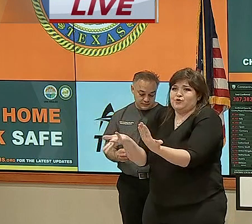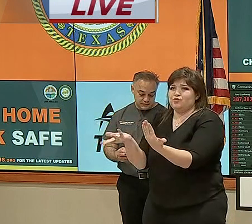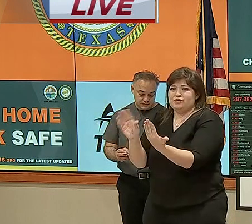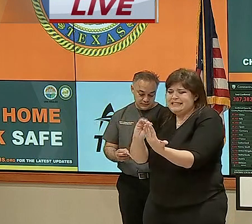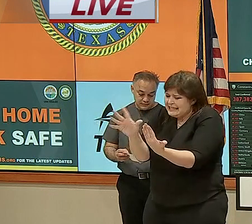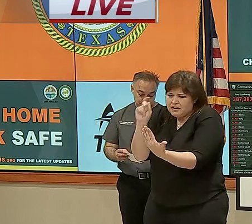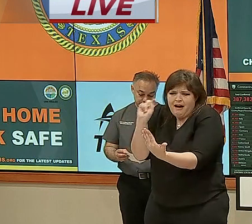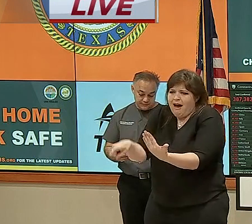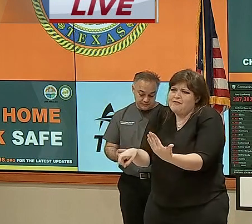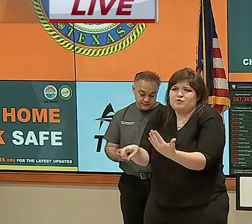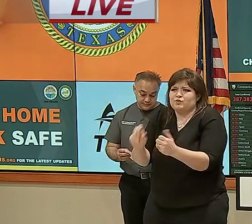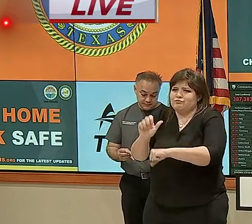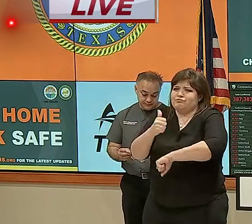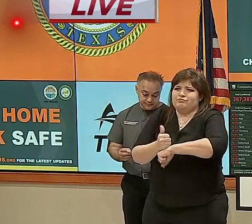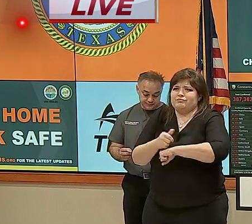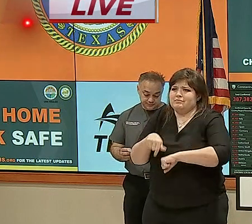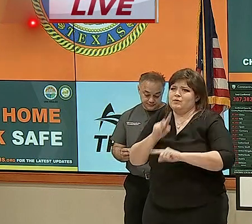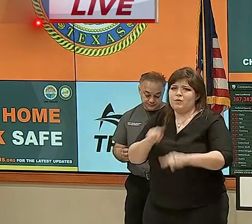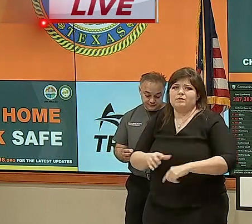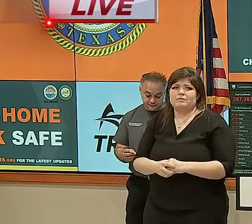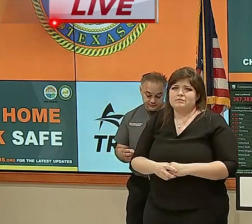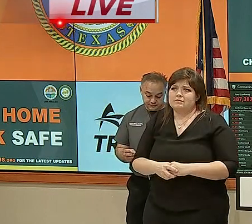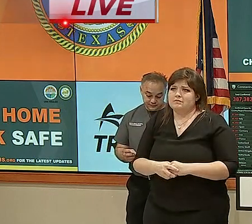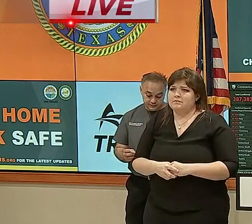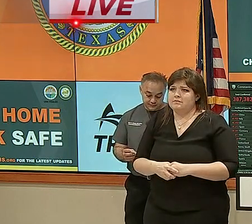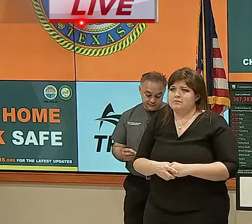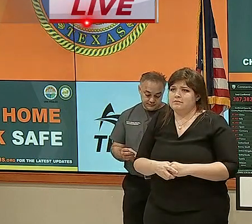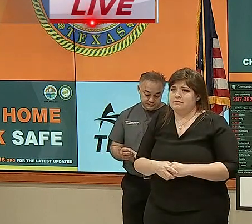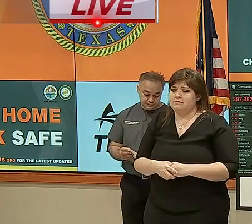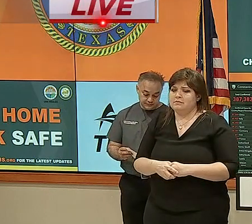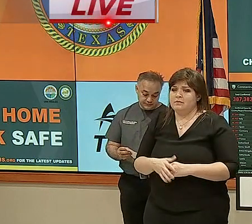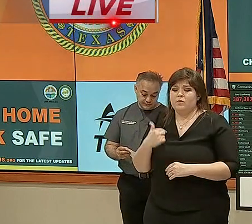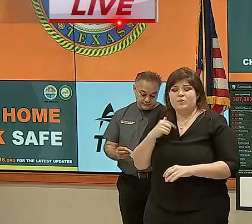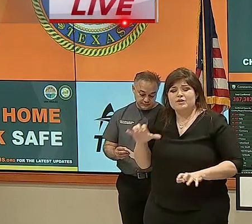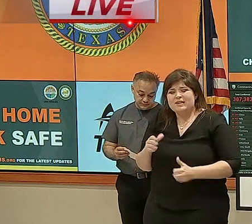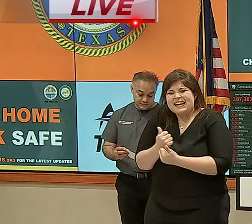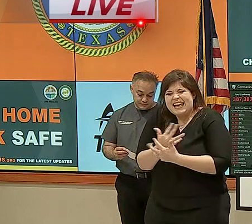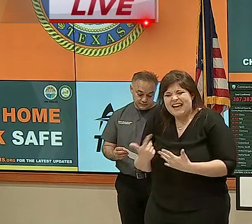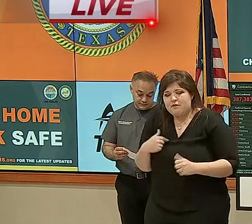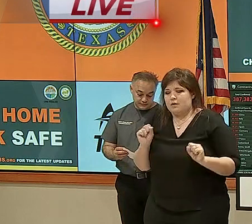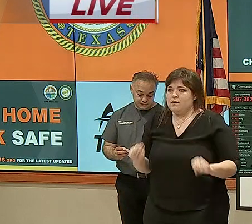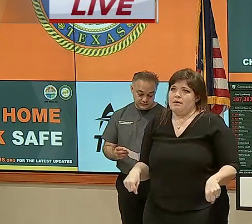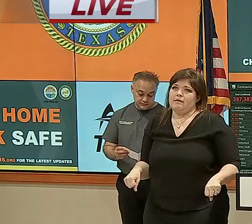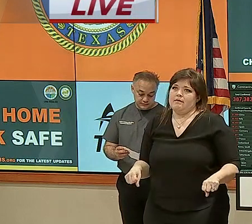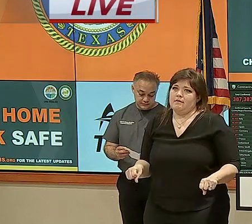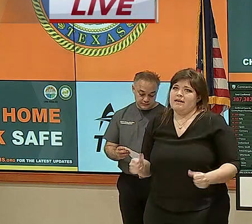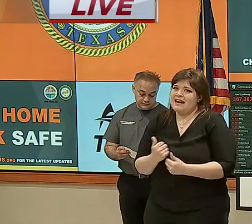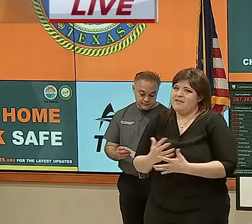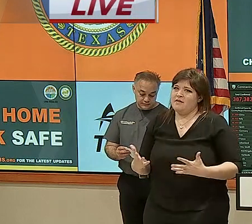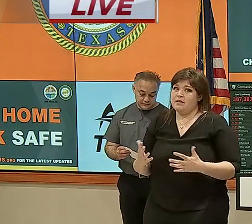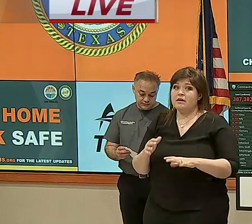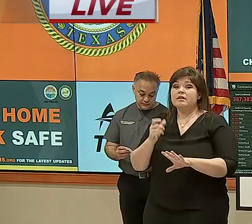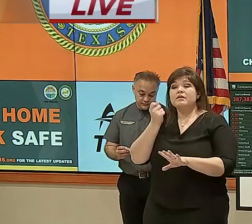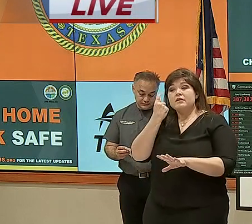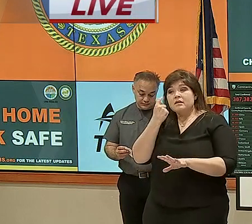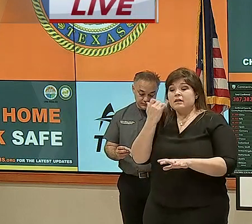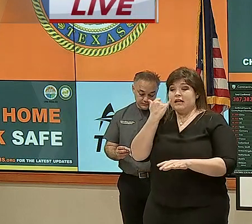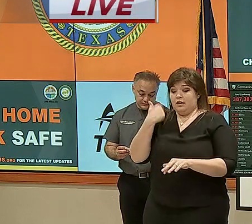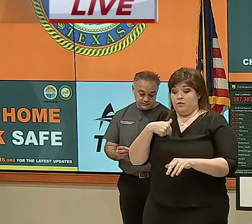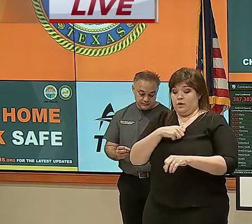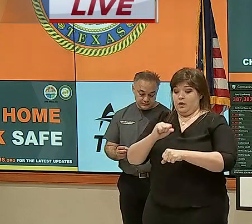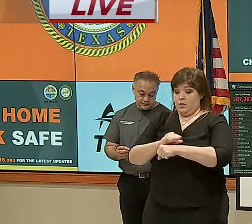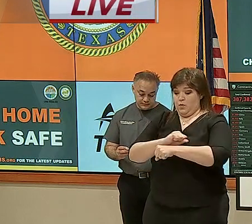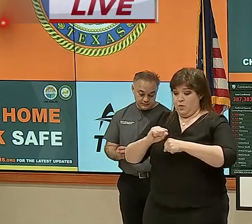I trust right now that we're doing everything we possibly can. And I know that if we work collaboratively